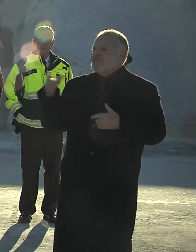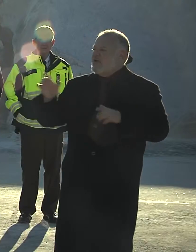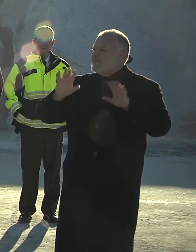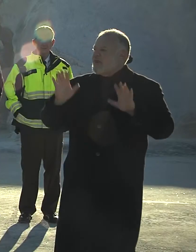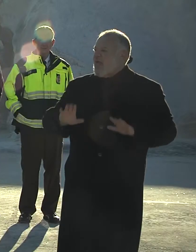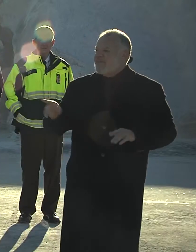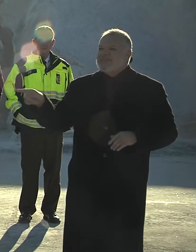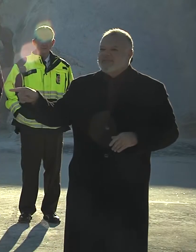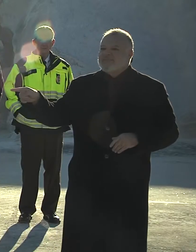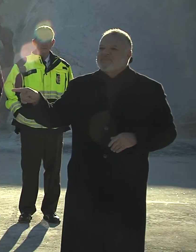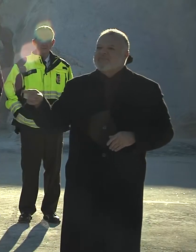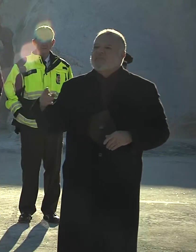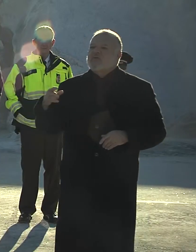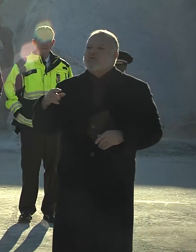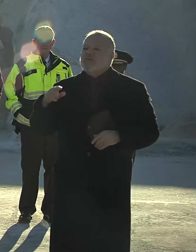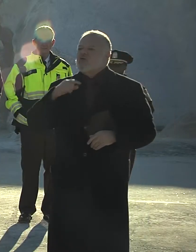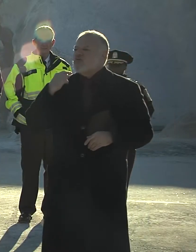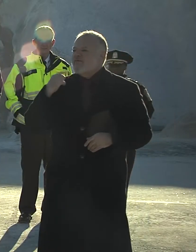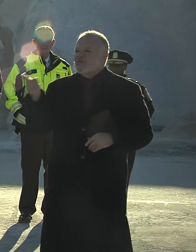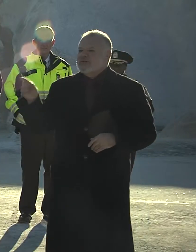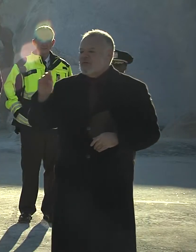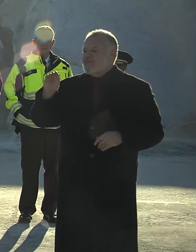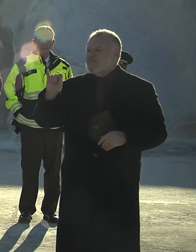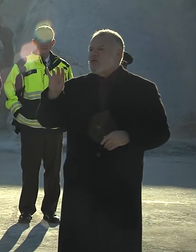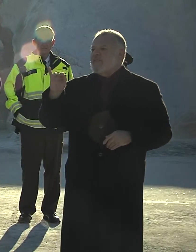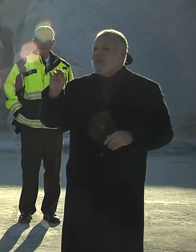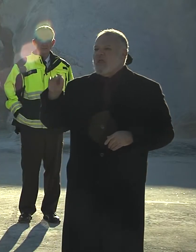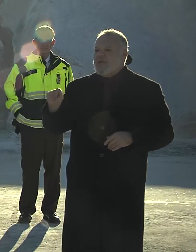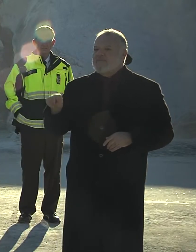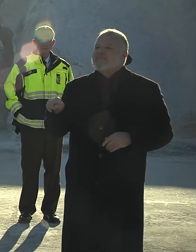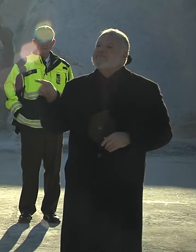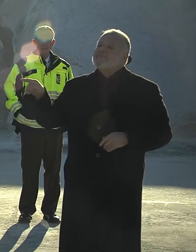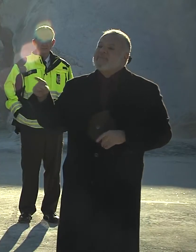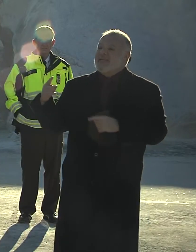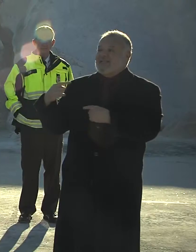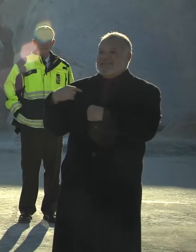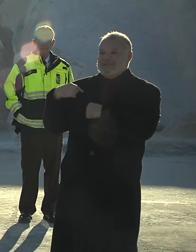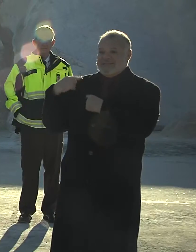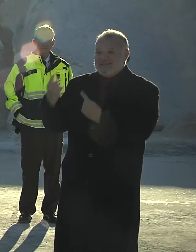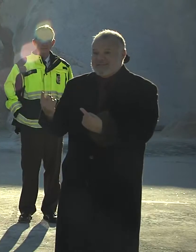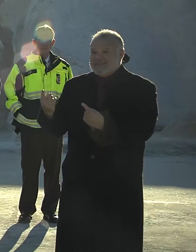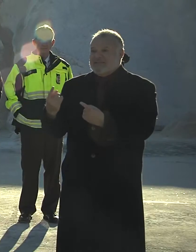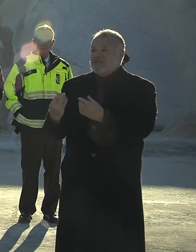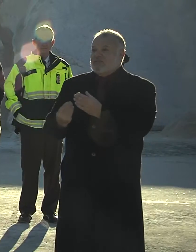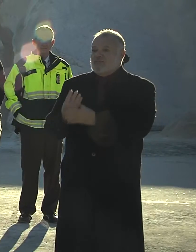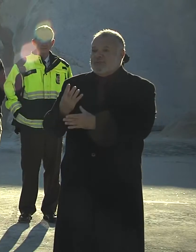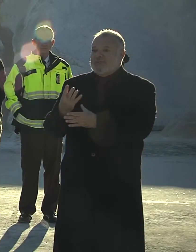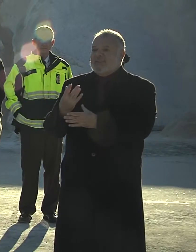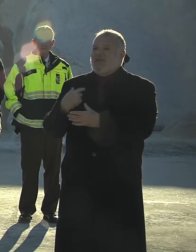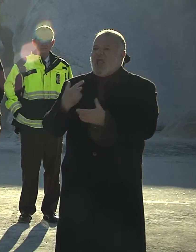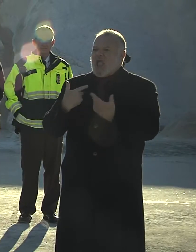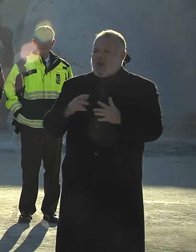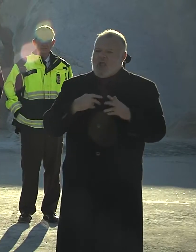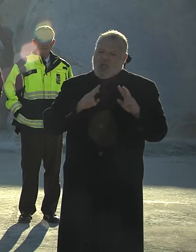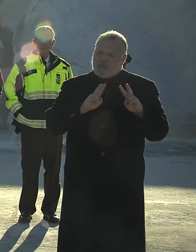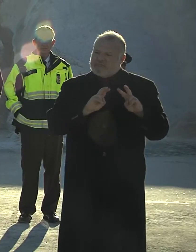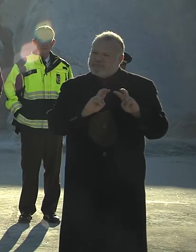Yeah, so since the spring, we've convened an extreme weather task force to look at heat, to look